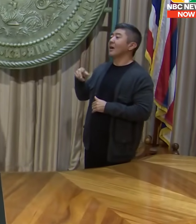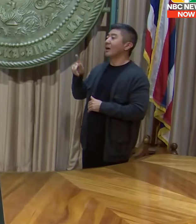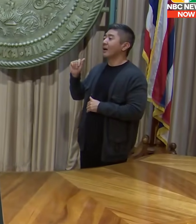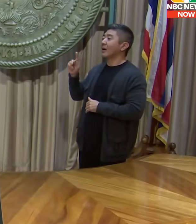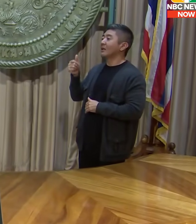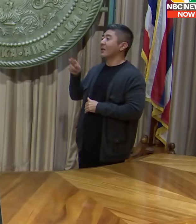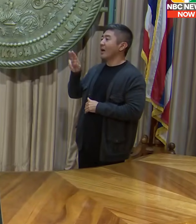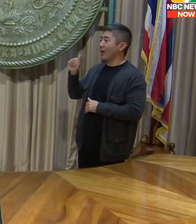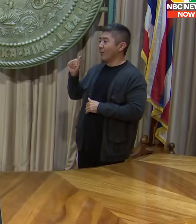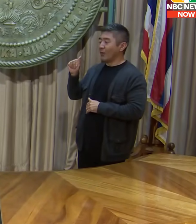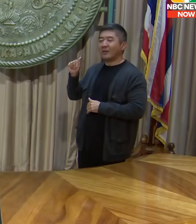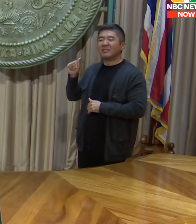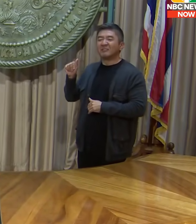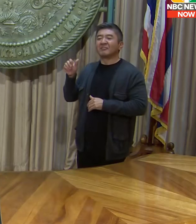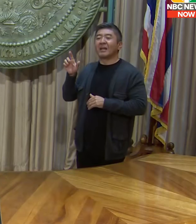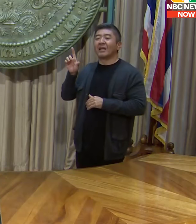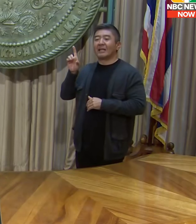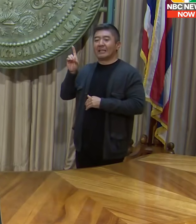of Transportation.